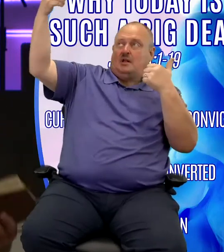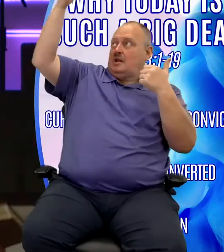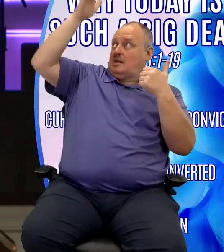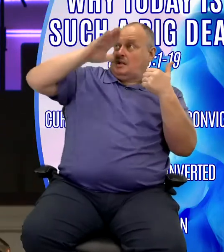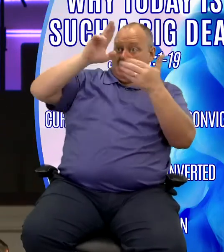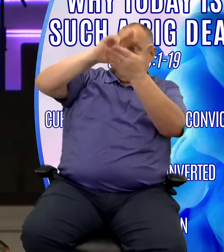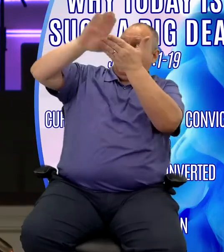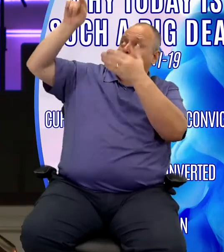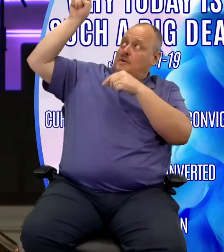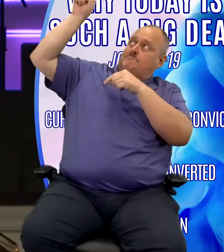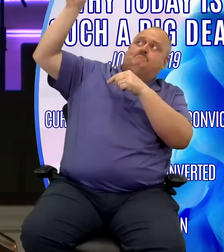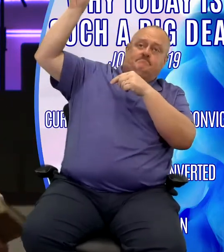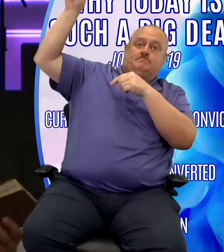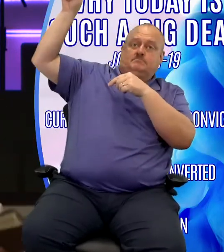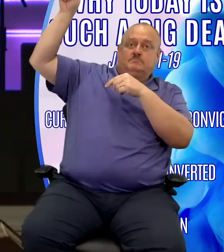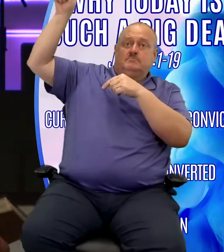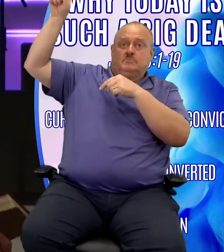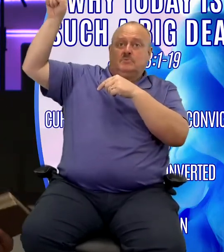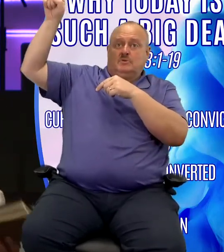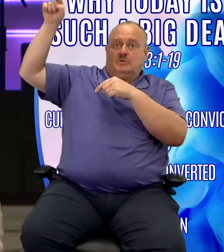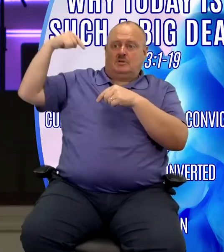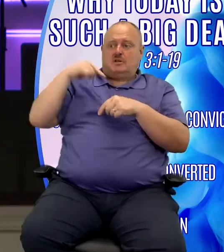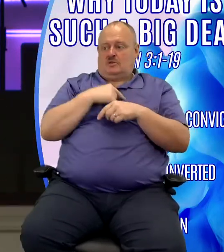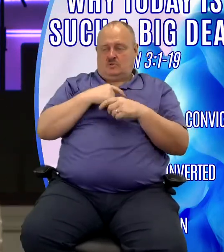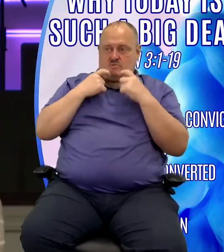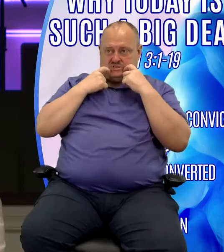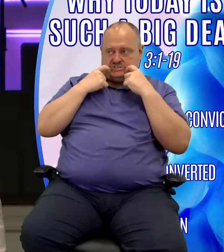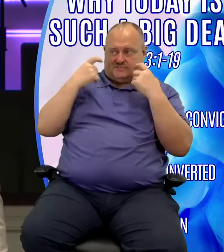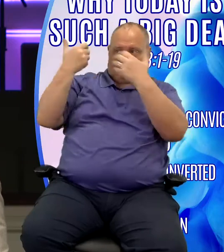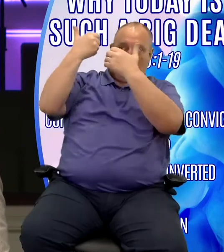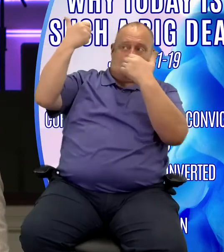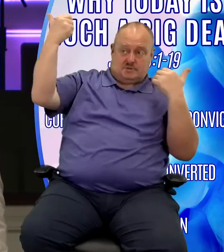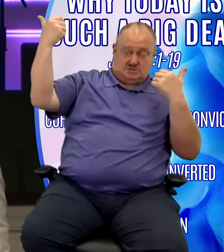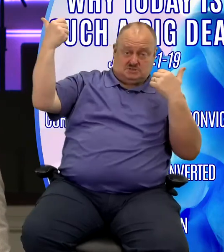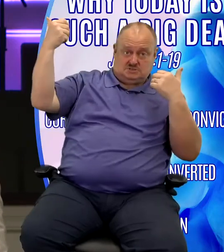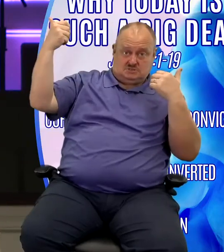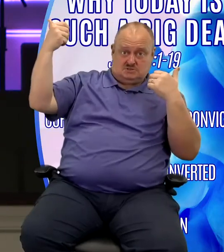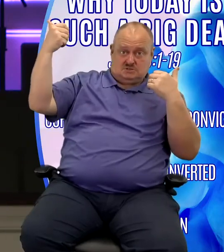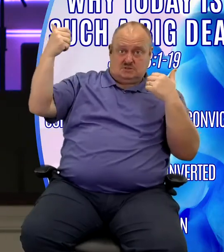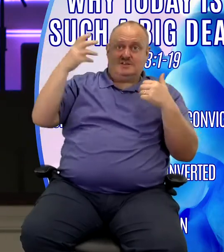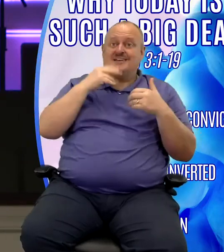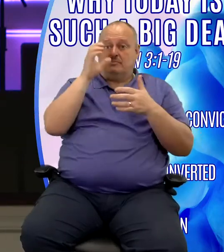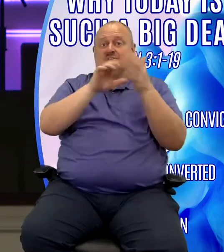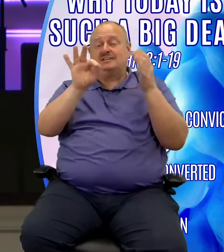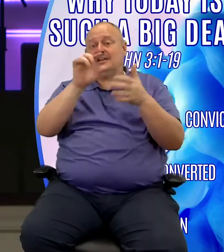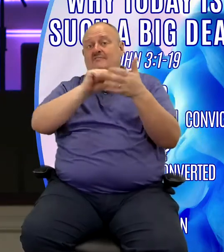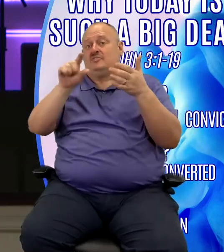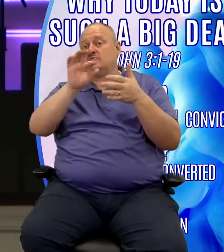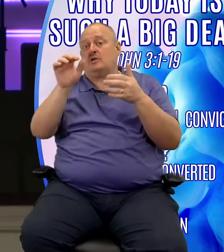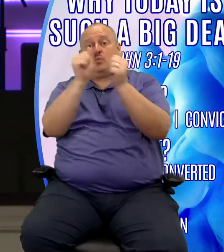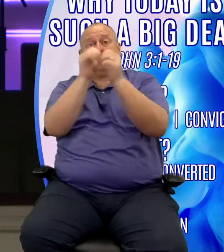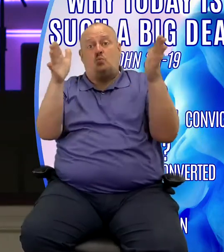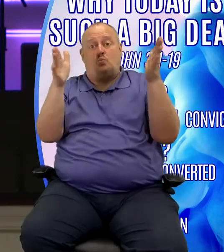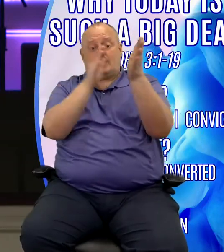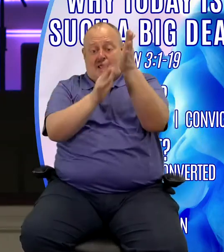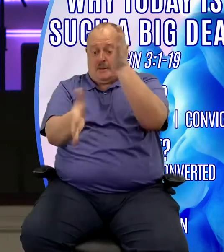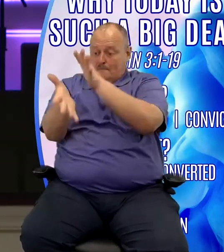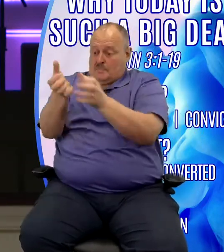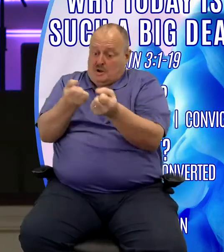He's nothing but holy. And we're very much the opposite. Hebrews chapter 9, verse 22 says, without the shedding of